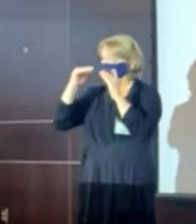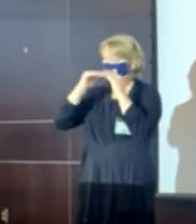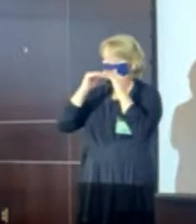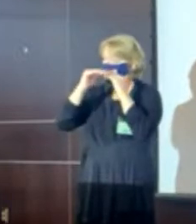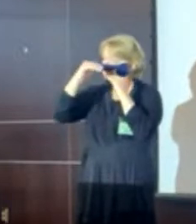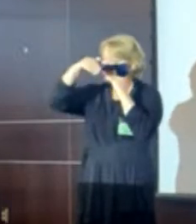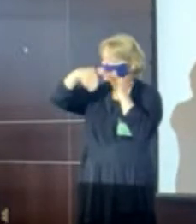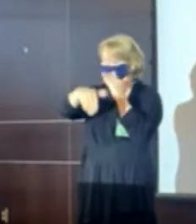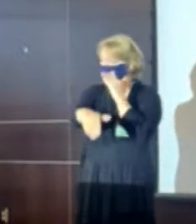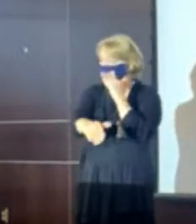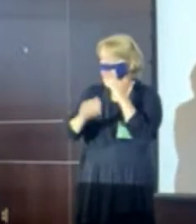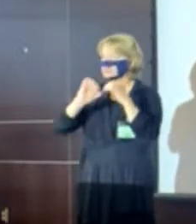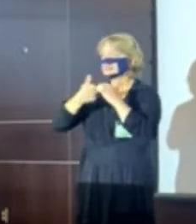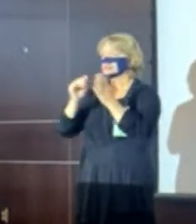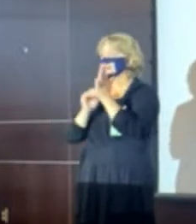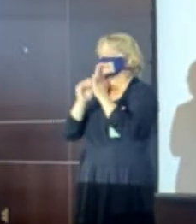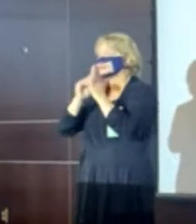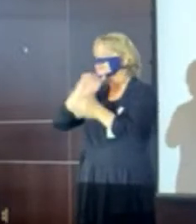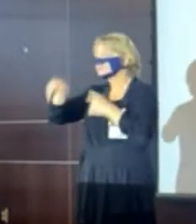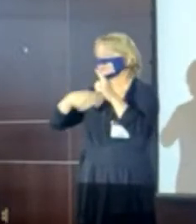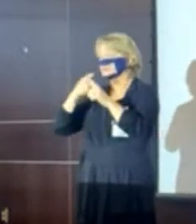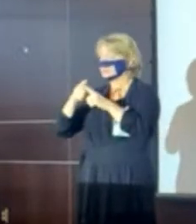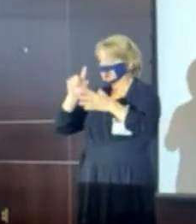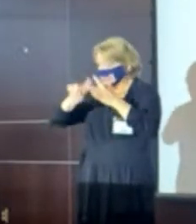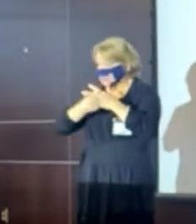after we come down from this peak that we're currently